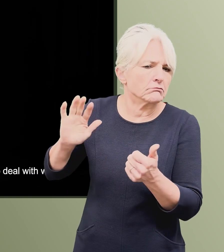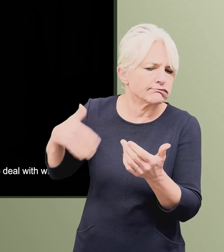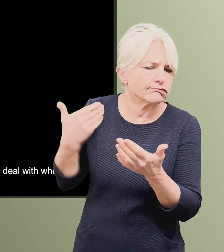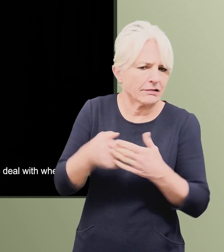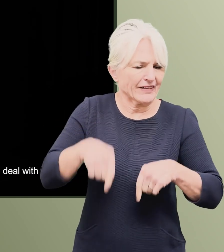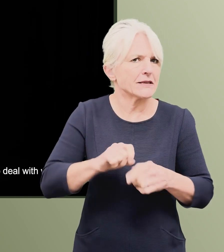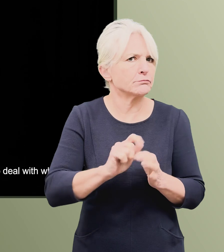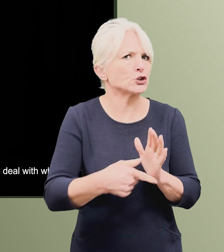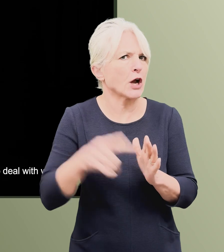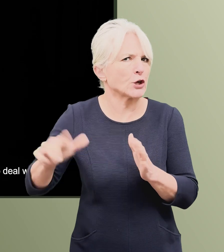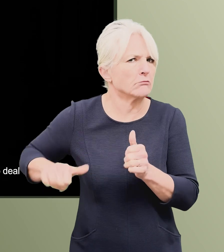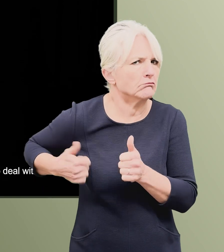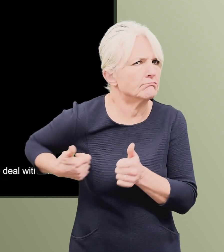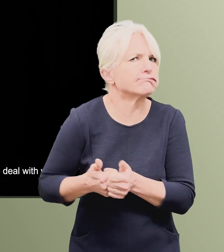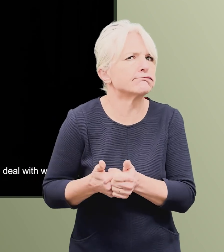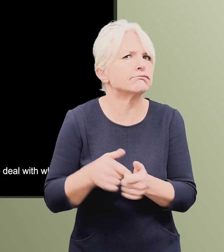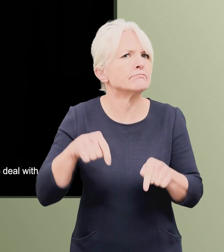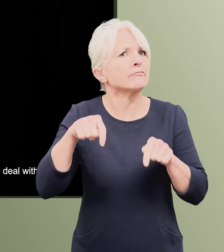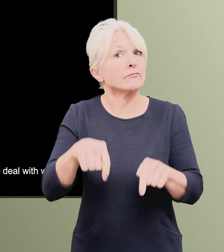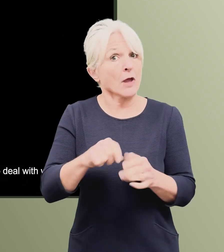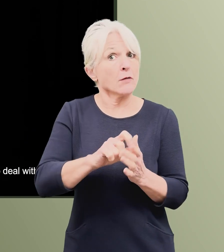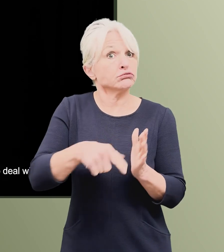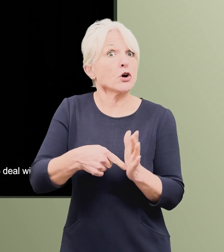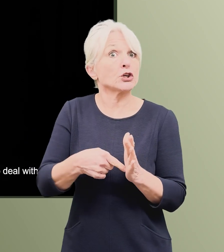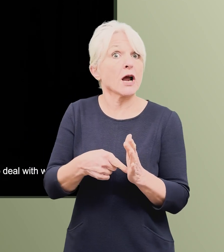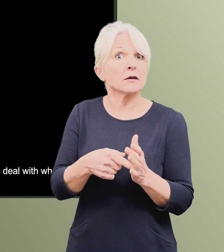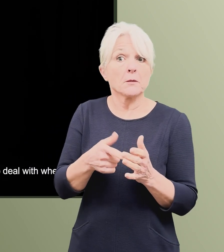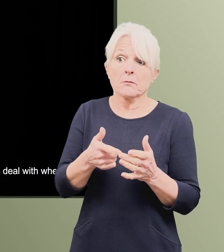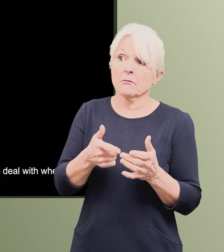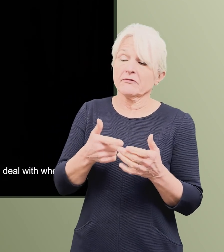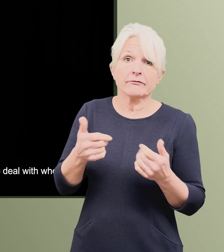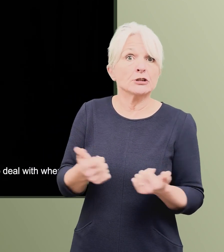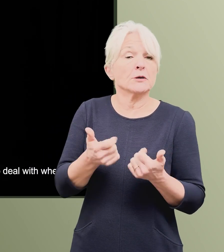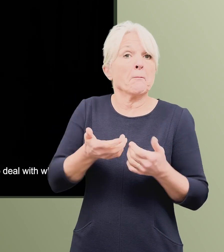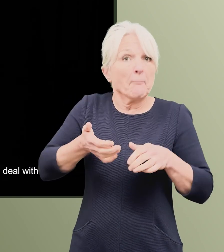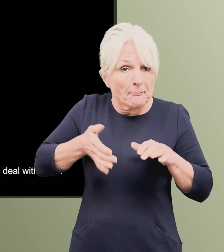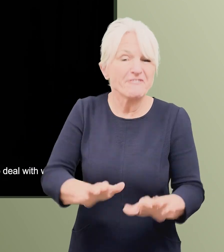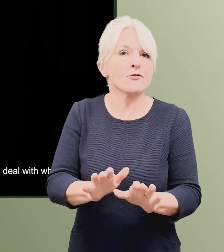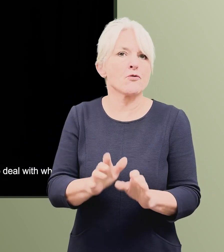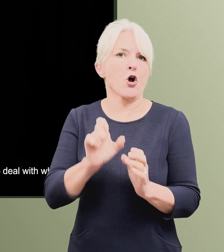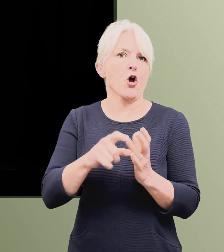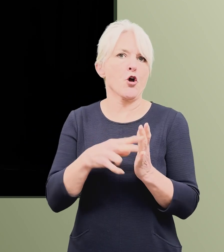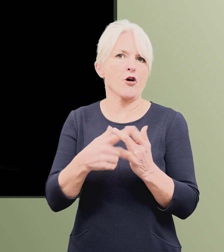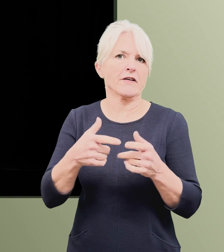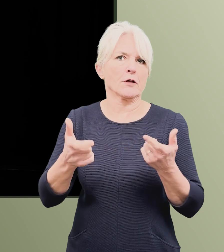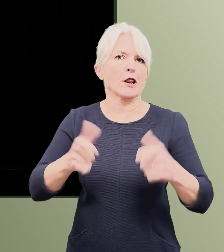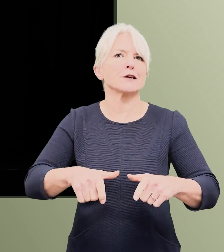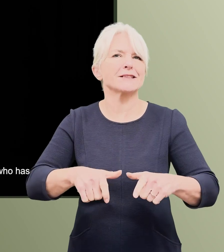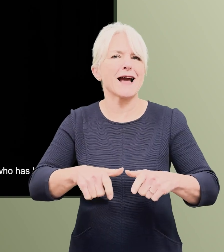the misery that certainly I had to deal with when dealing with that